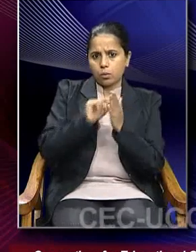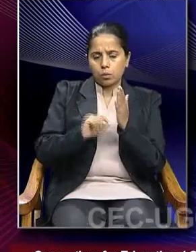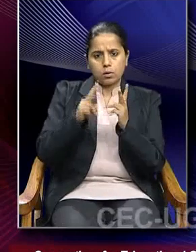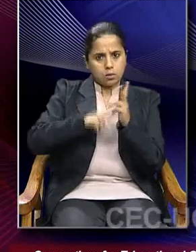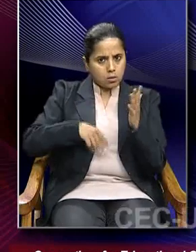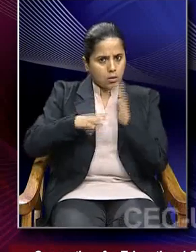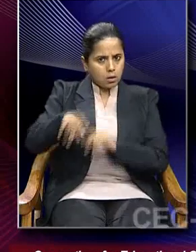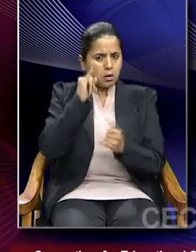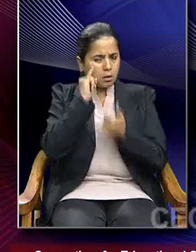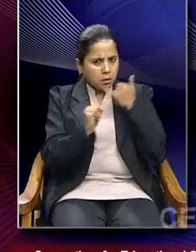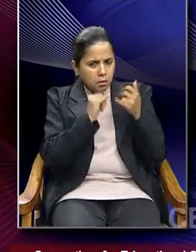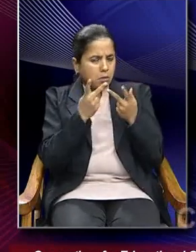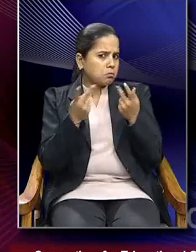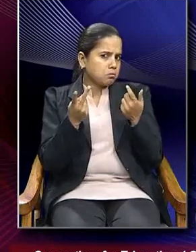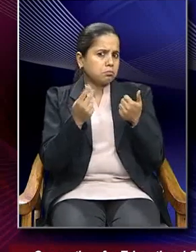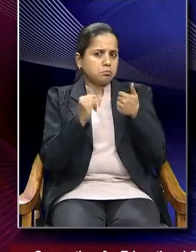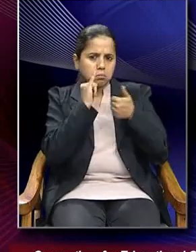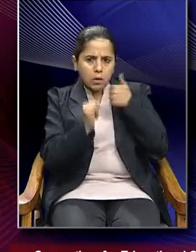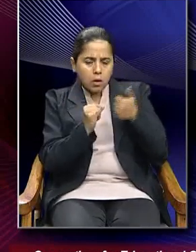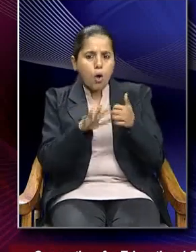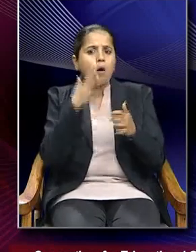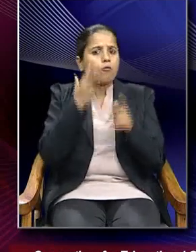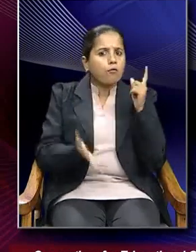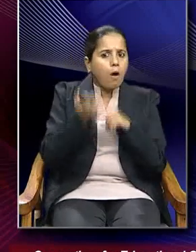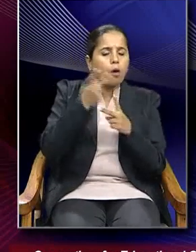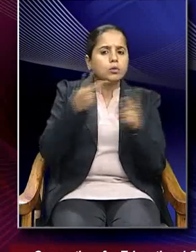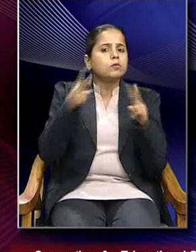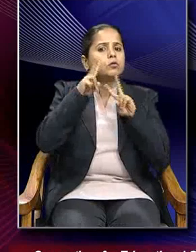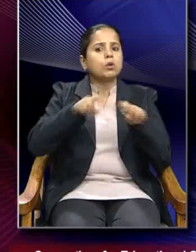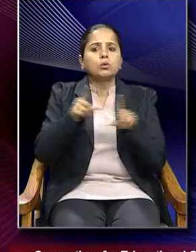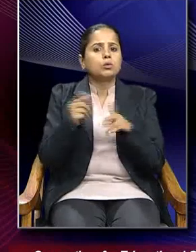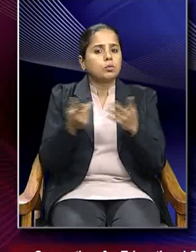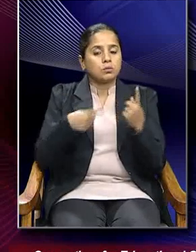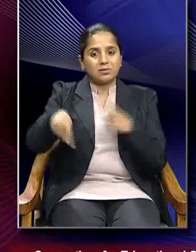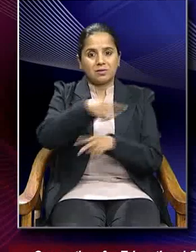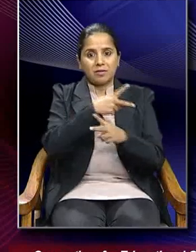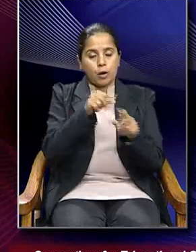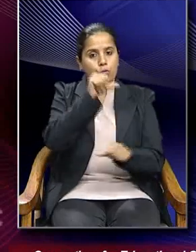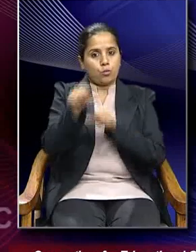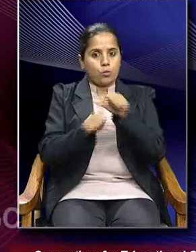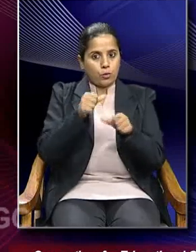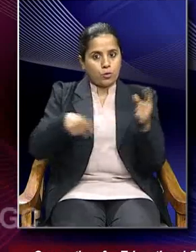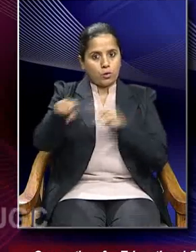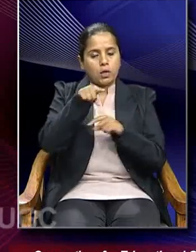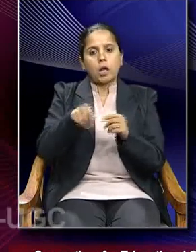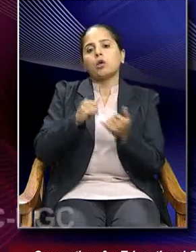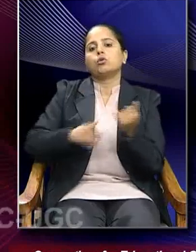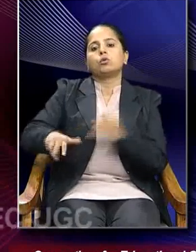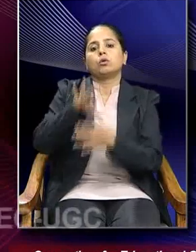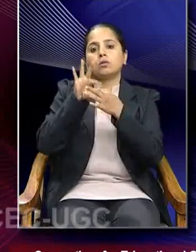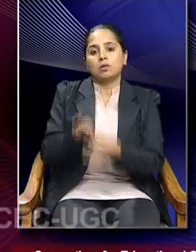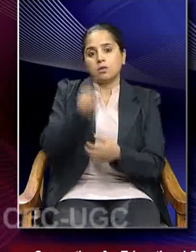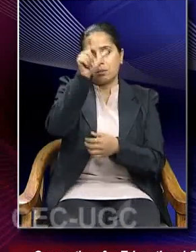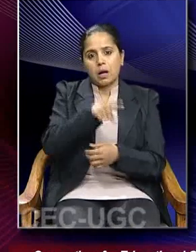is taking forward the findings of the research. So, through these processes, a sociologist